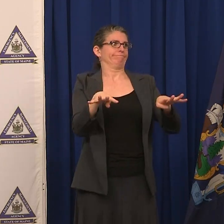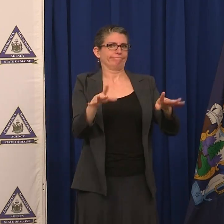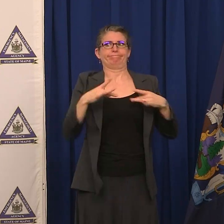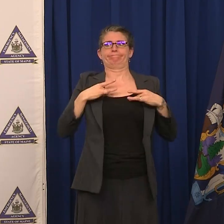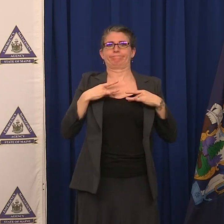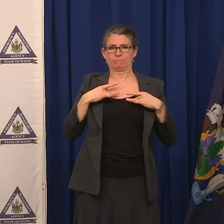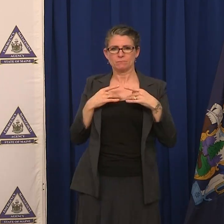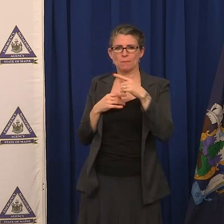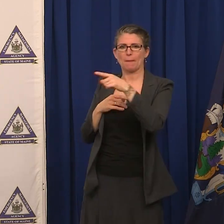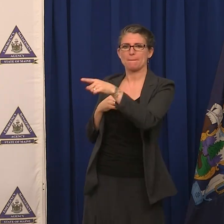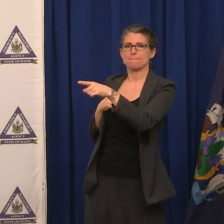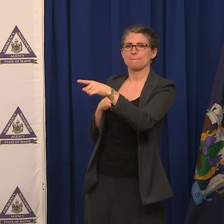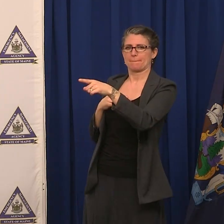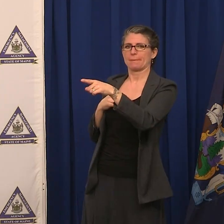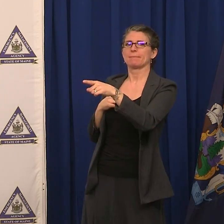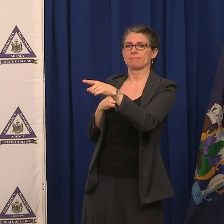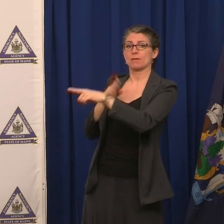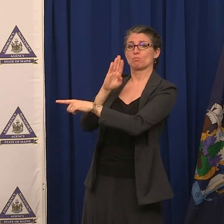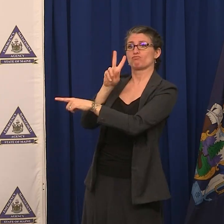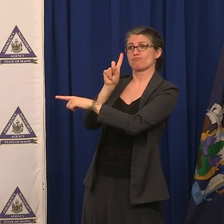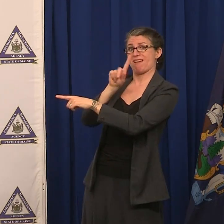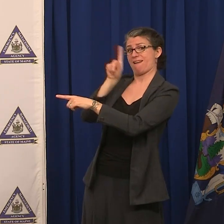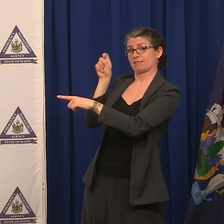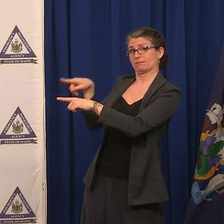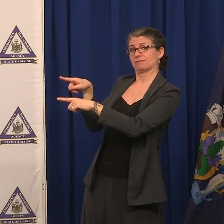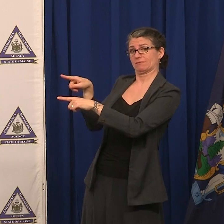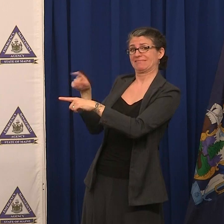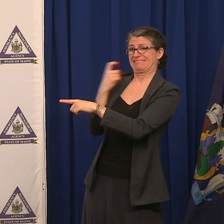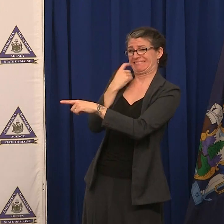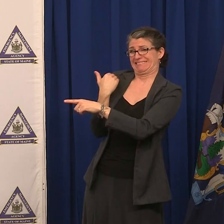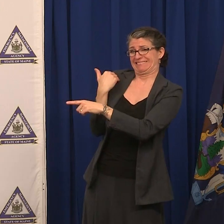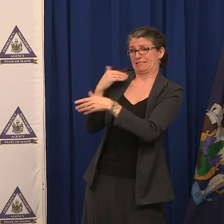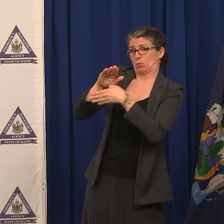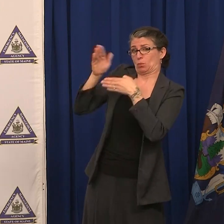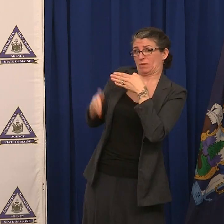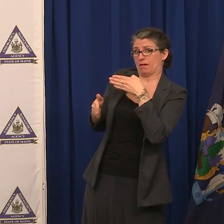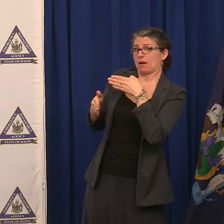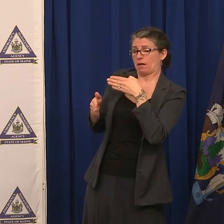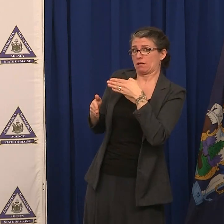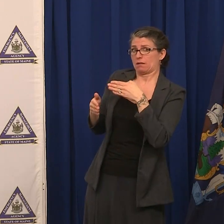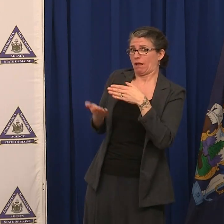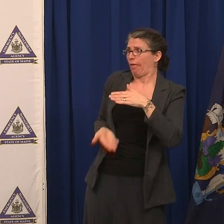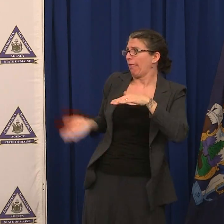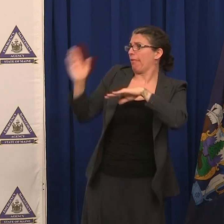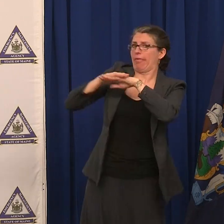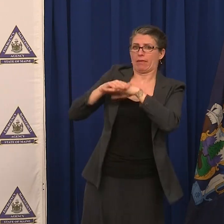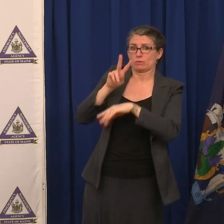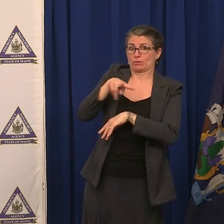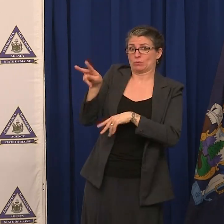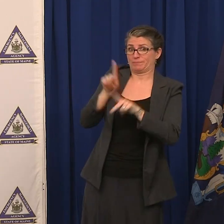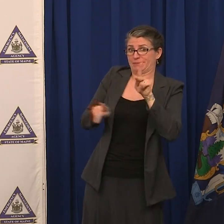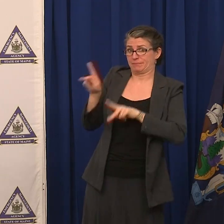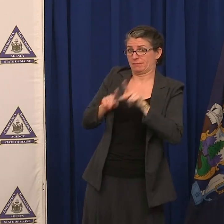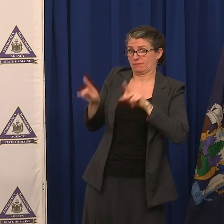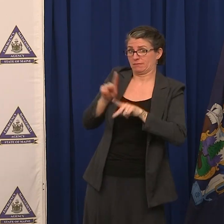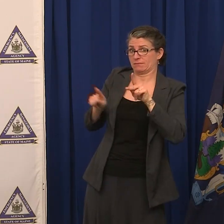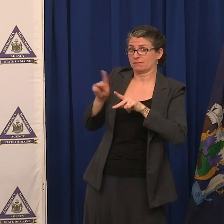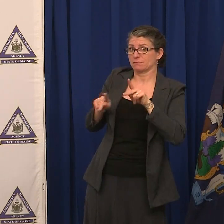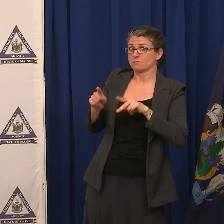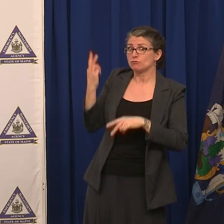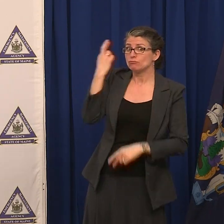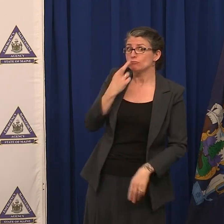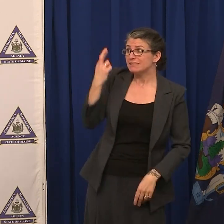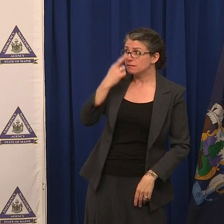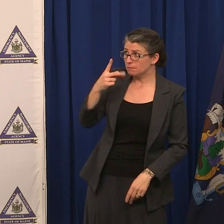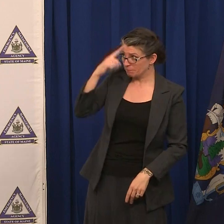Is the increase of that increase, is that because we're getting caught up on the testing, and where are we at with the backlog? Okay,